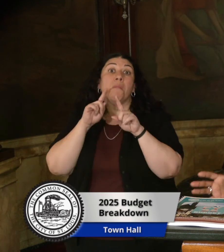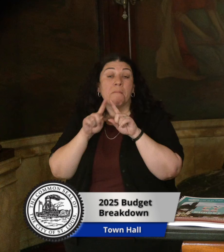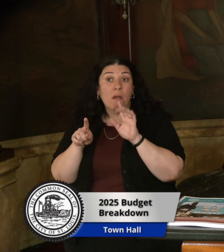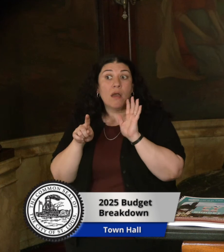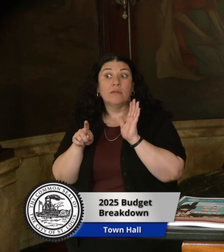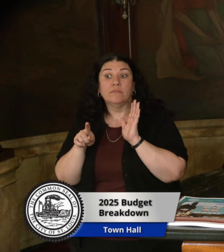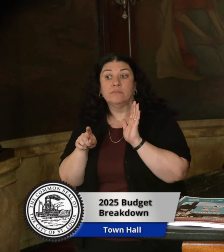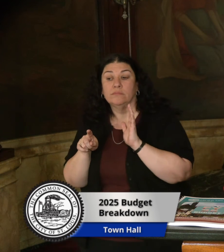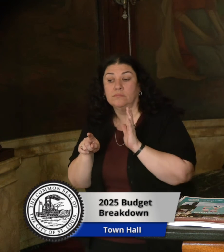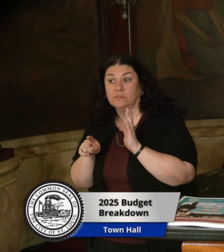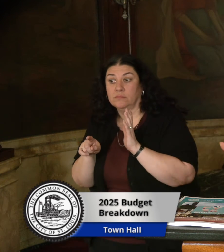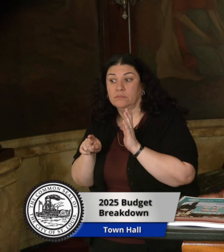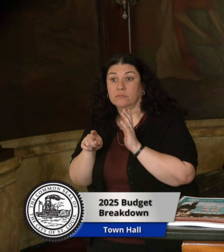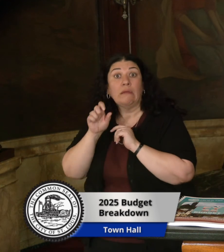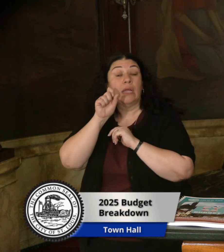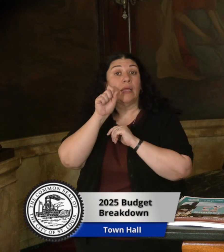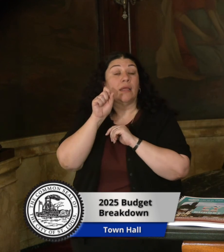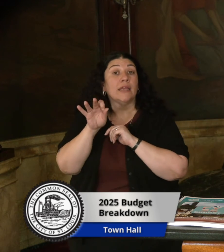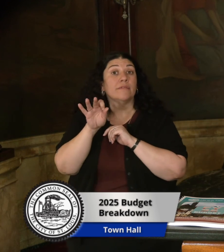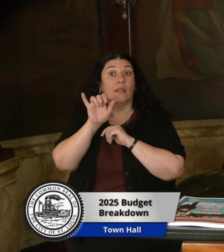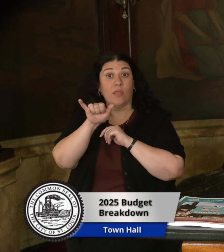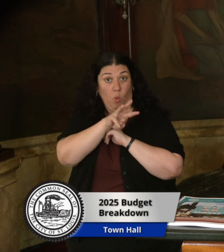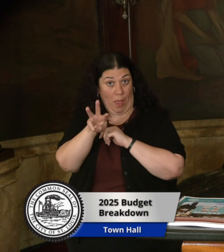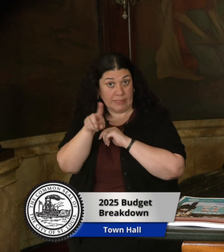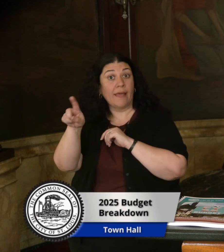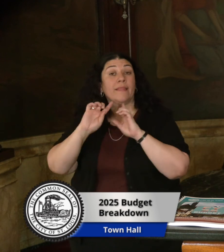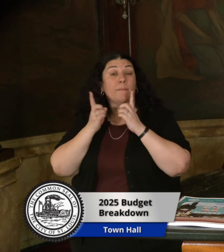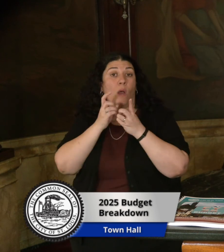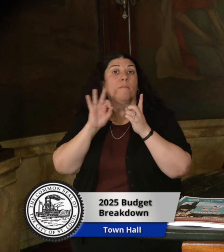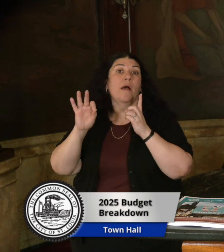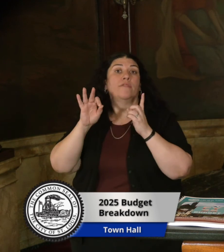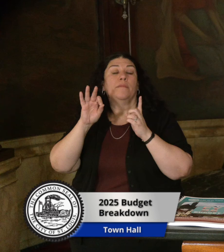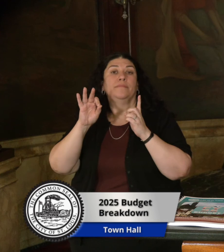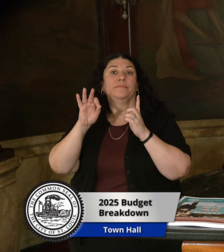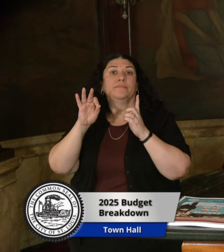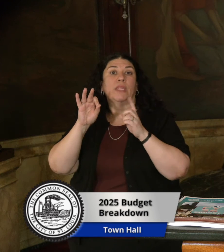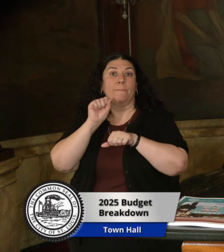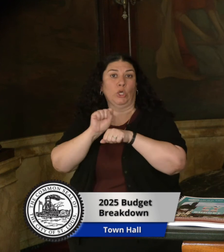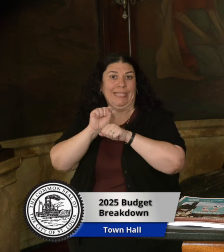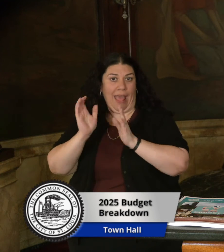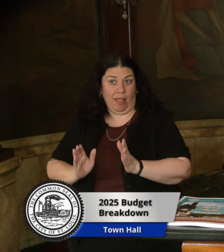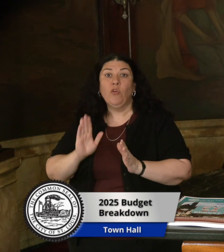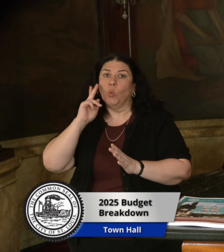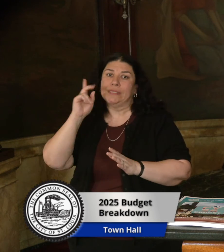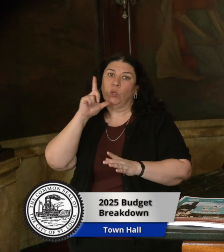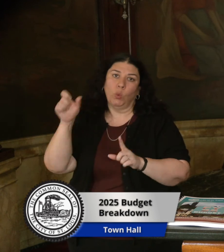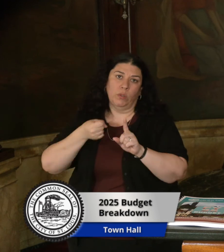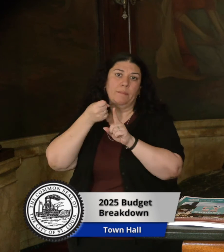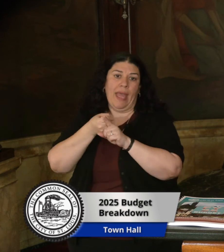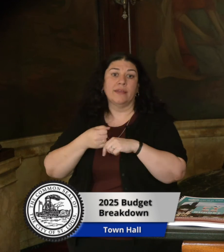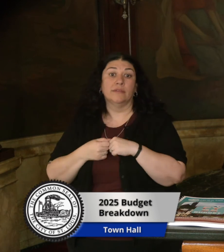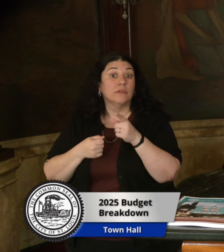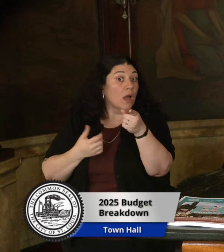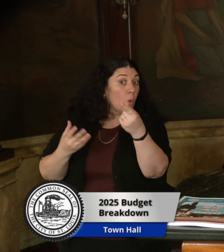you check the website at the Department of Personnel, you'll see who that affects. And